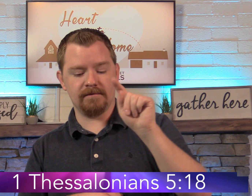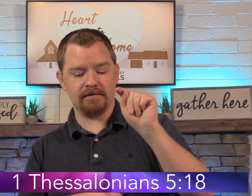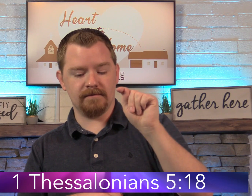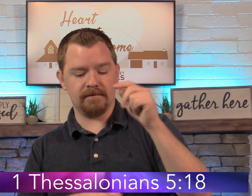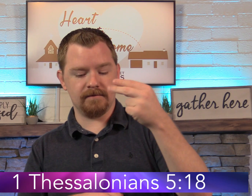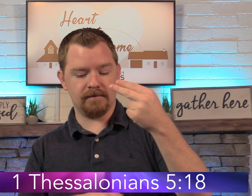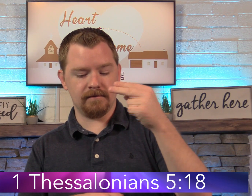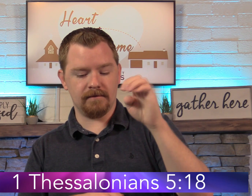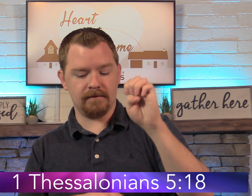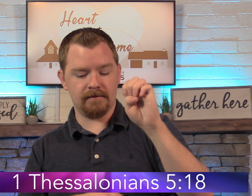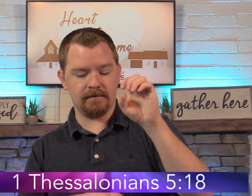1